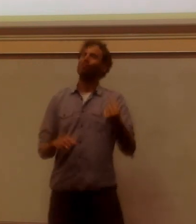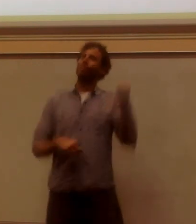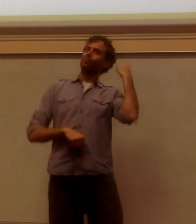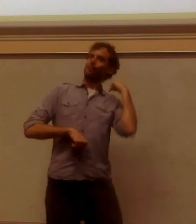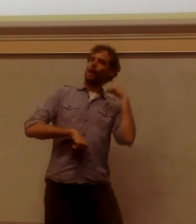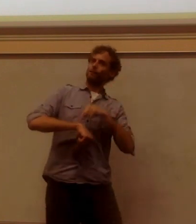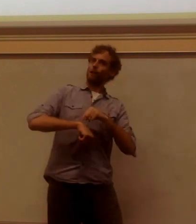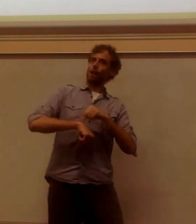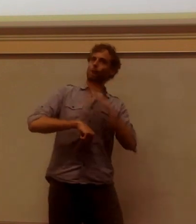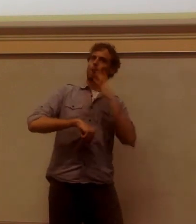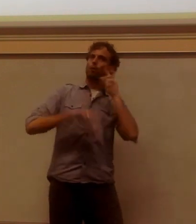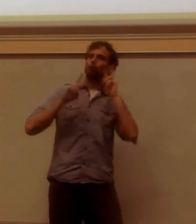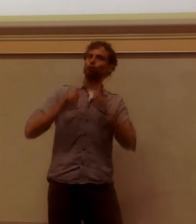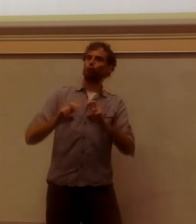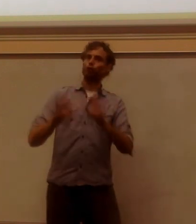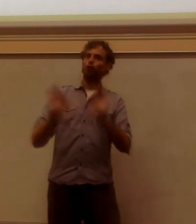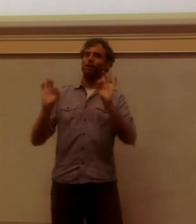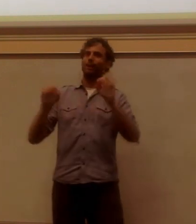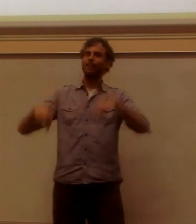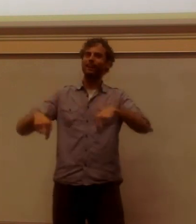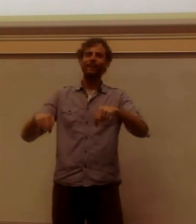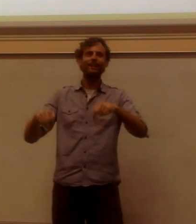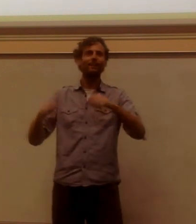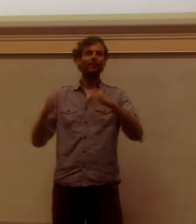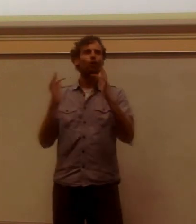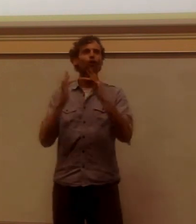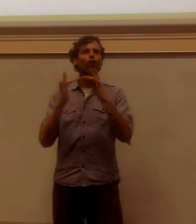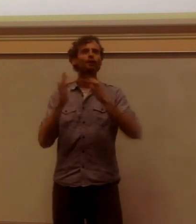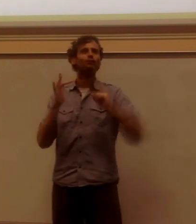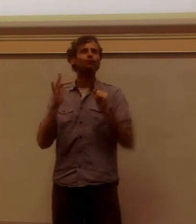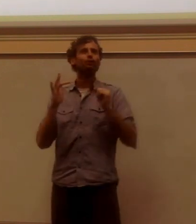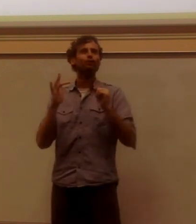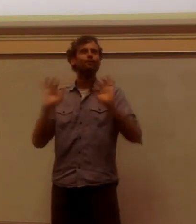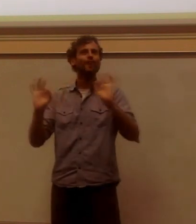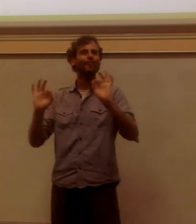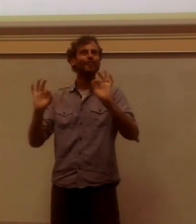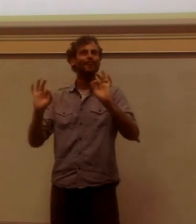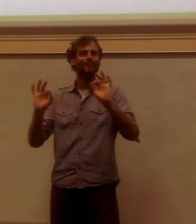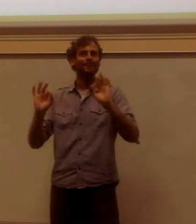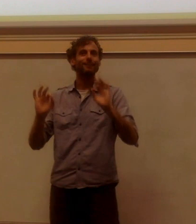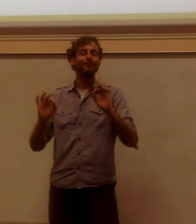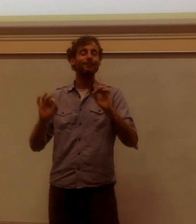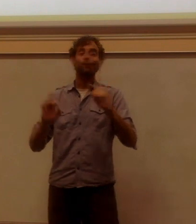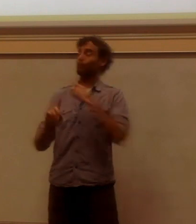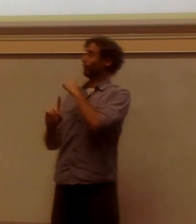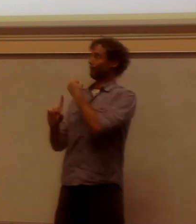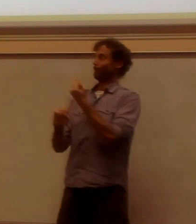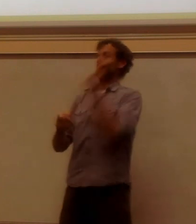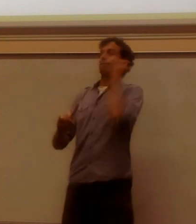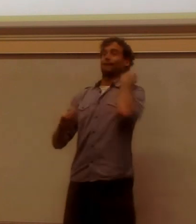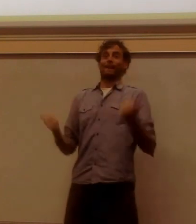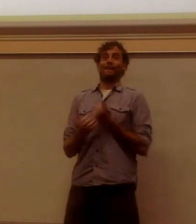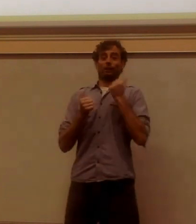European level where there were not yet services in existence in their own countries. So if you remember, for example, here in